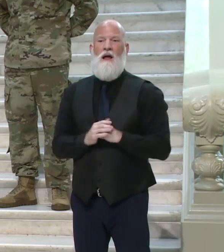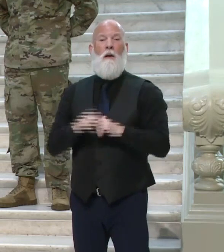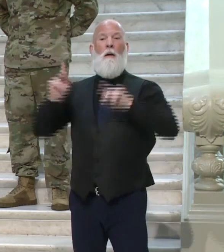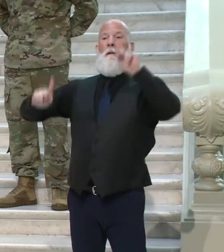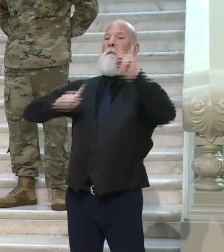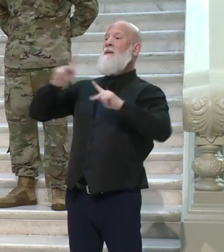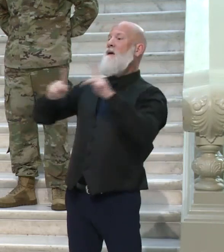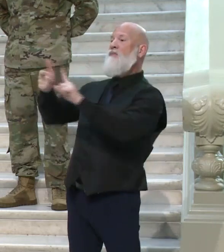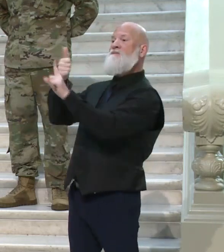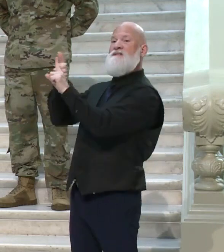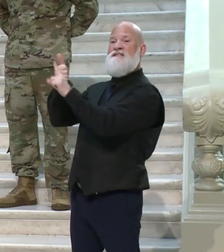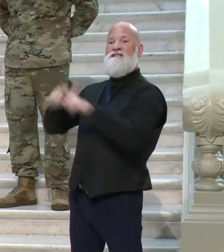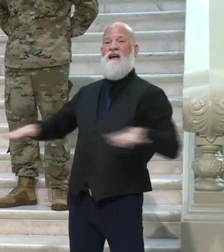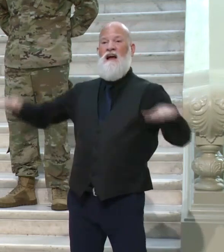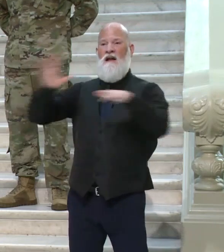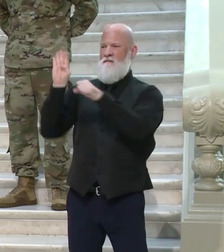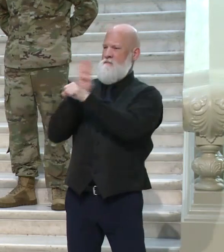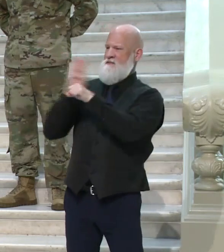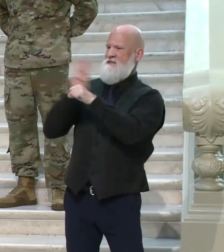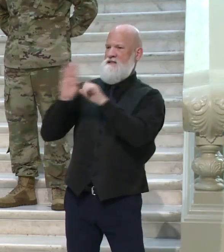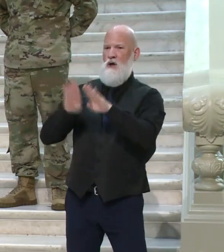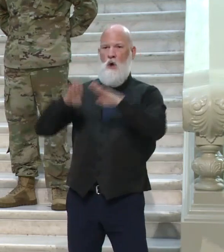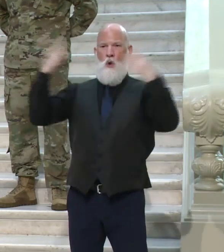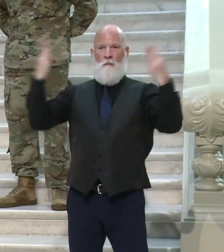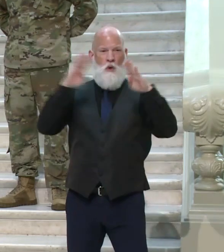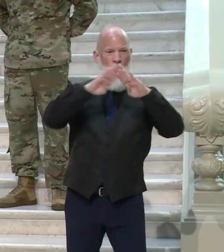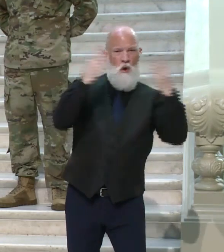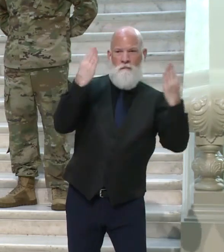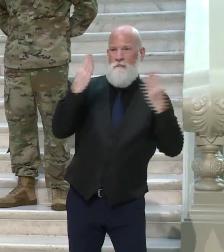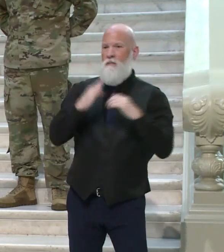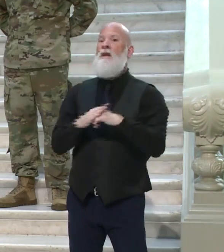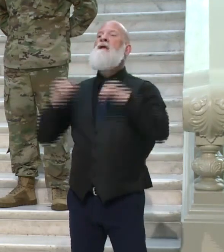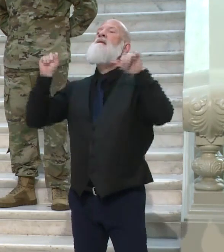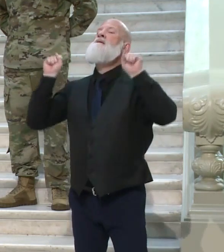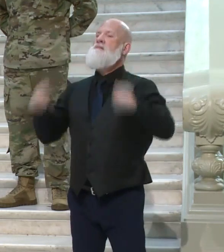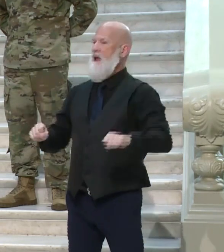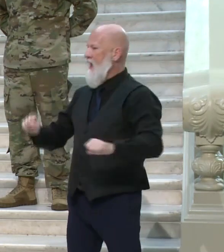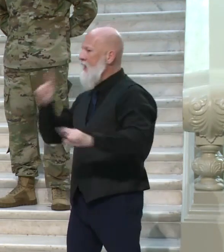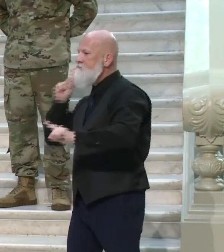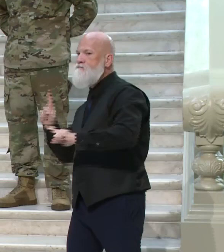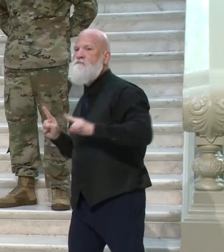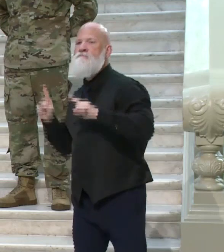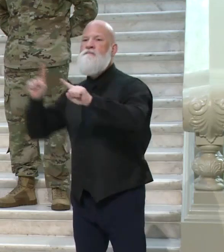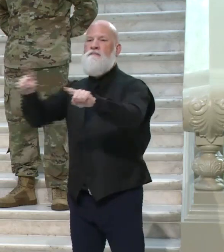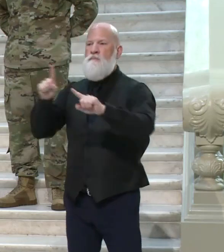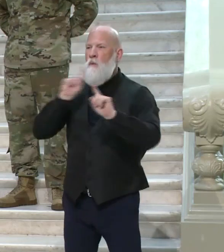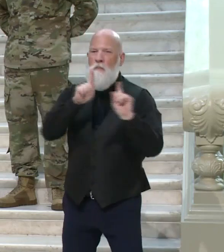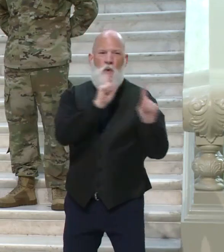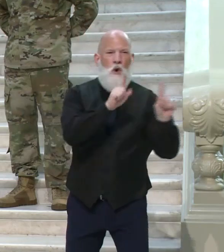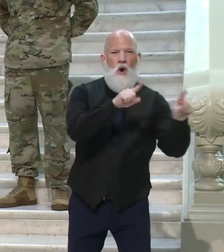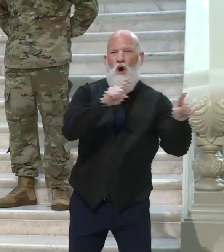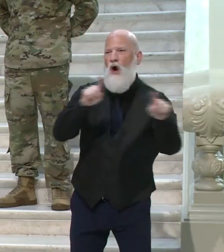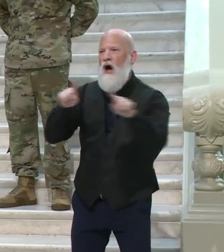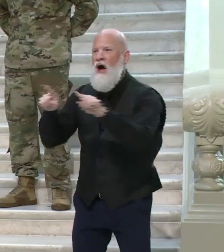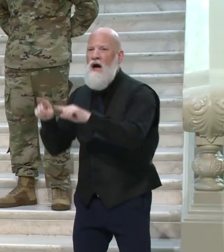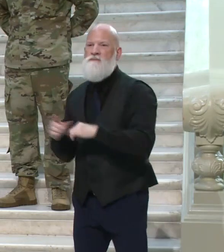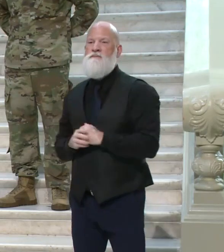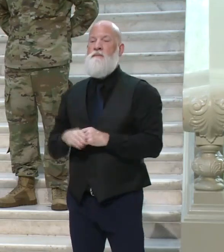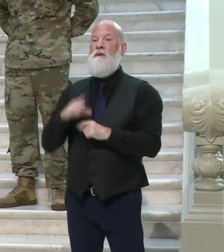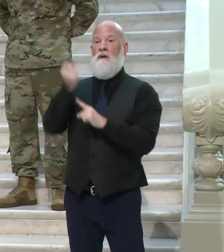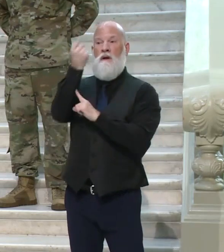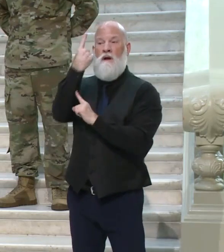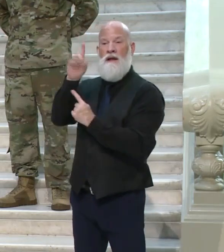businesses that were reopening. On Saturday, none of our 9 Georgia State Patrol command